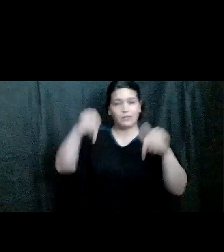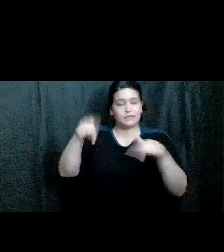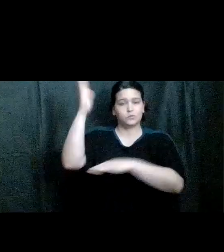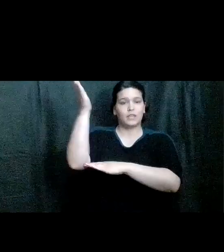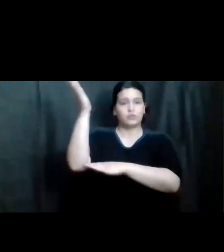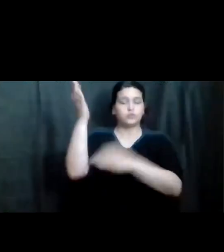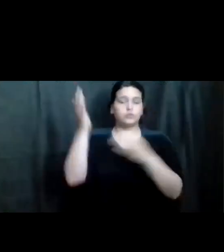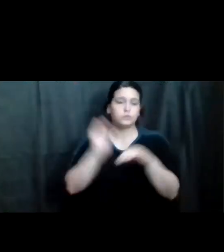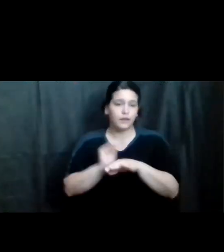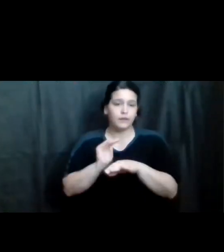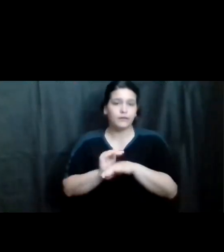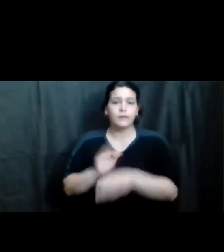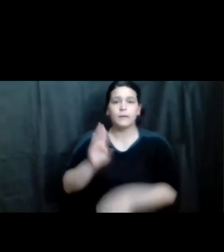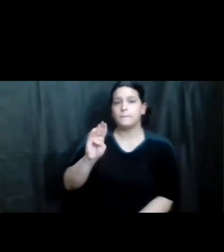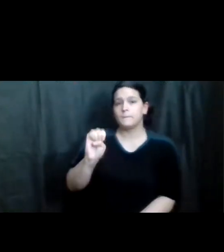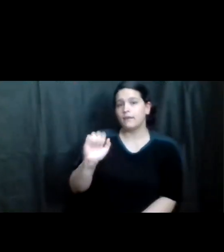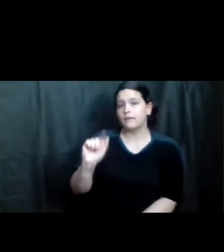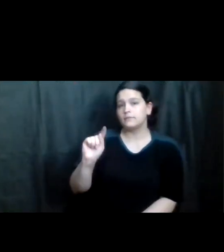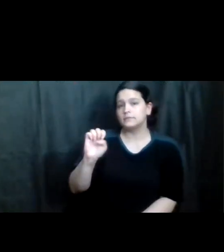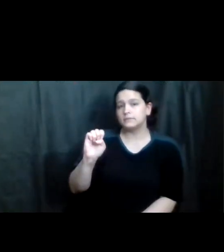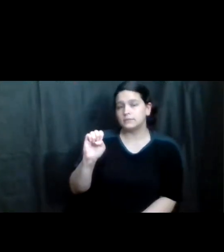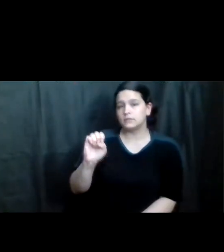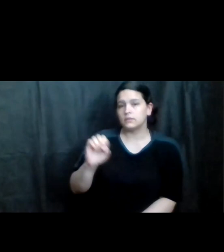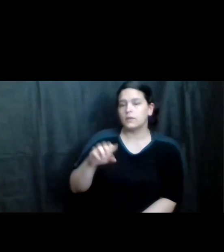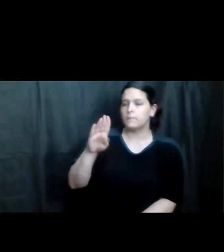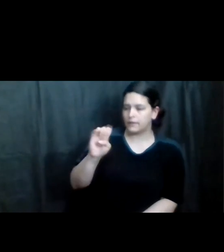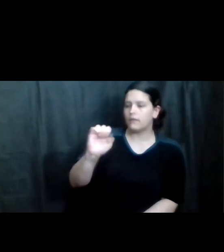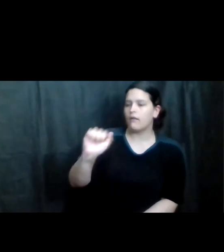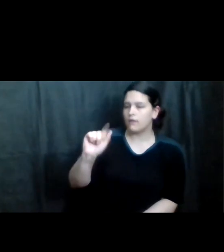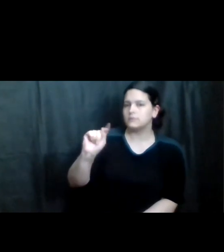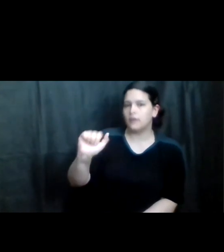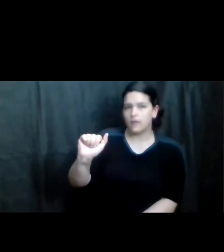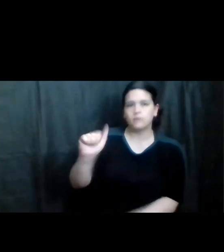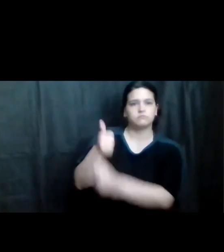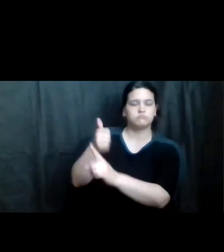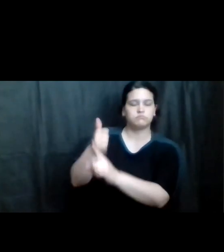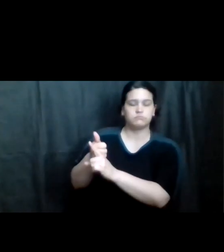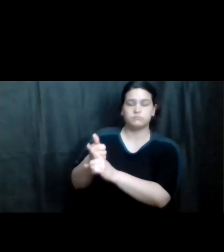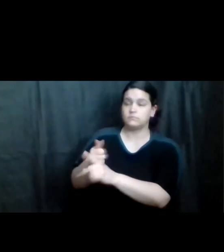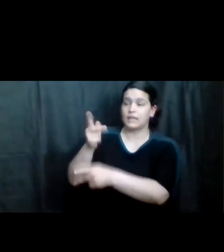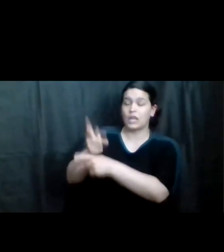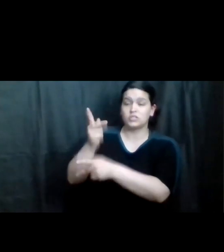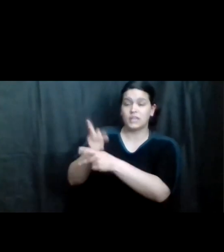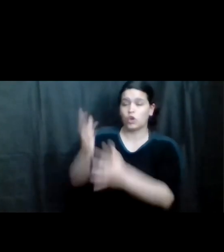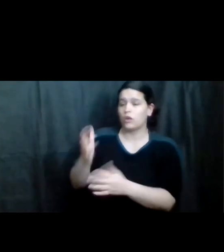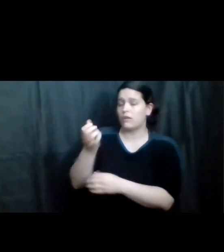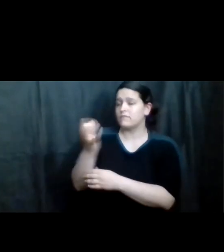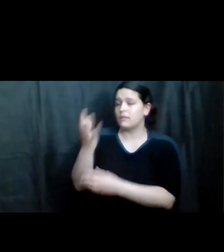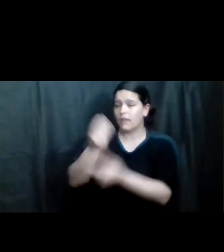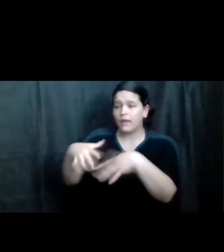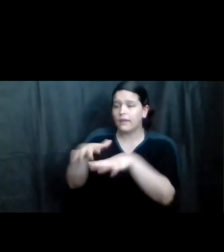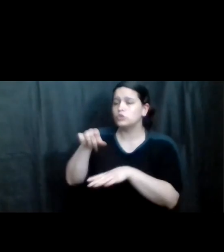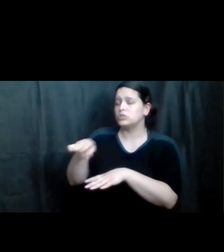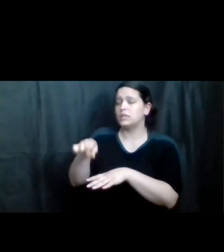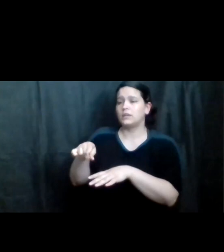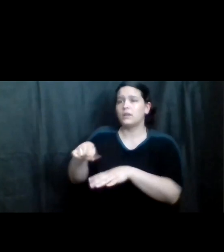Beata is a caretaker of the land. She walks in beauty. She walks in peace.